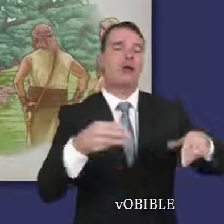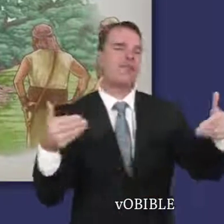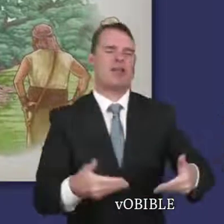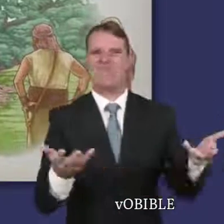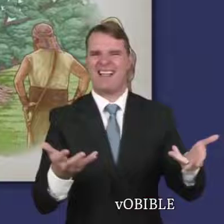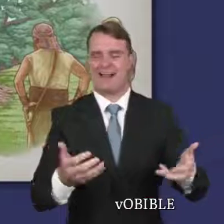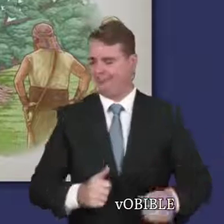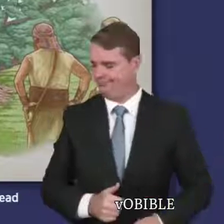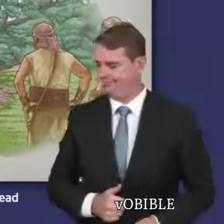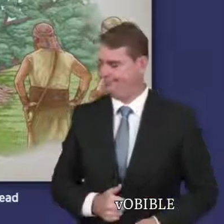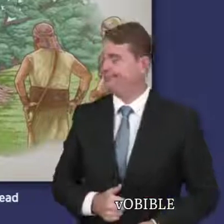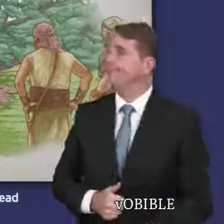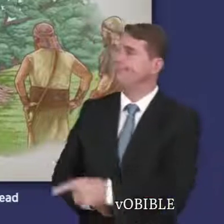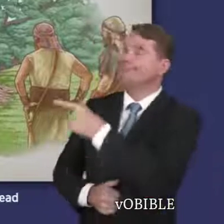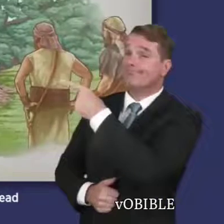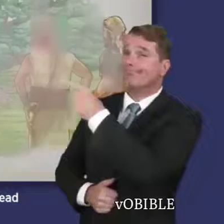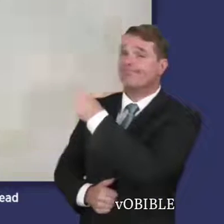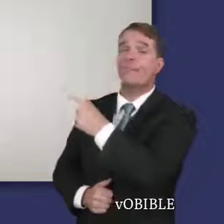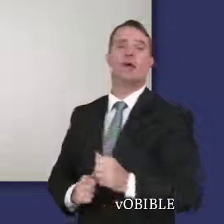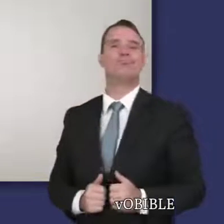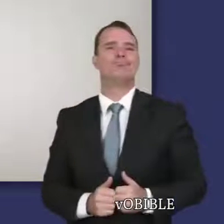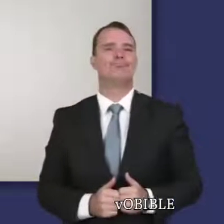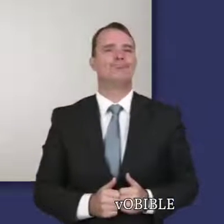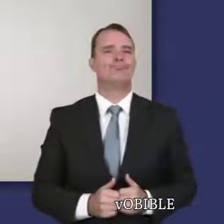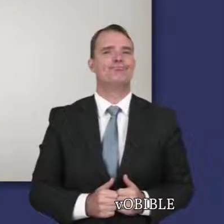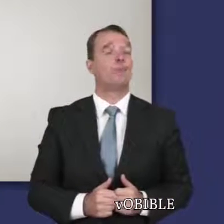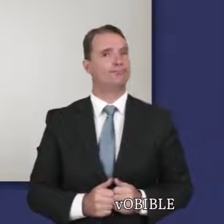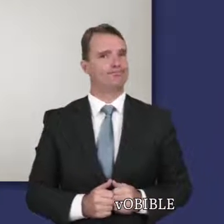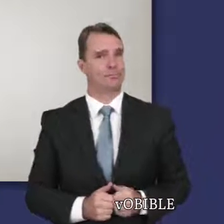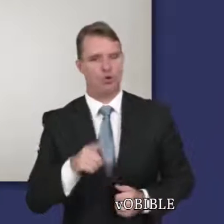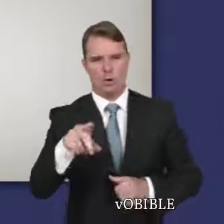a tamarisk tree in Jabesh-Gilead.